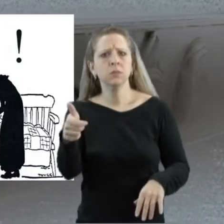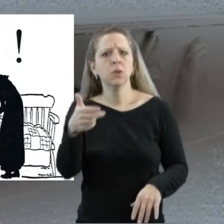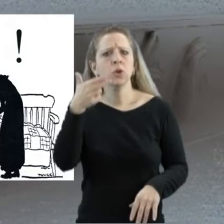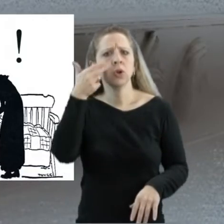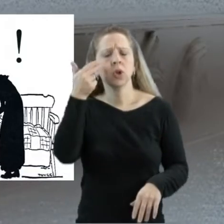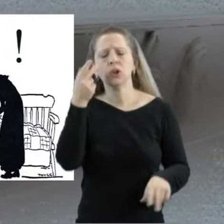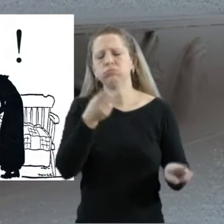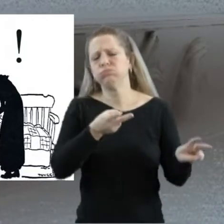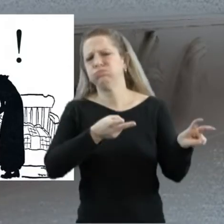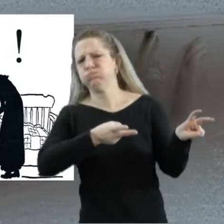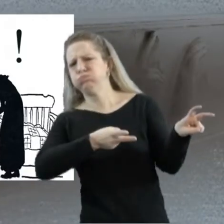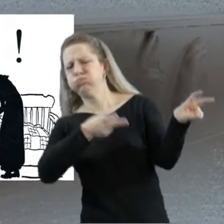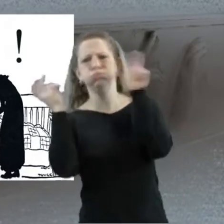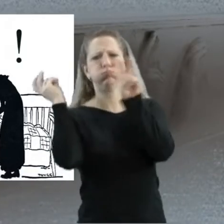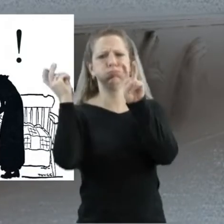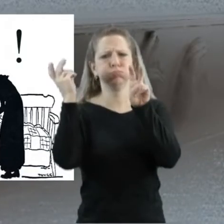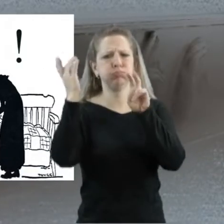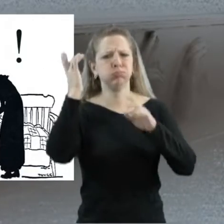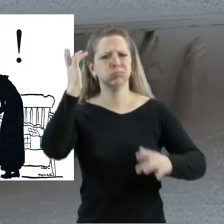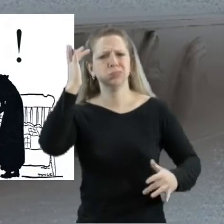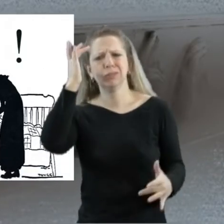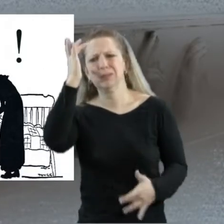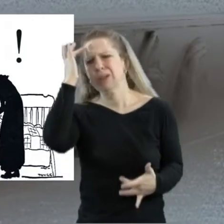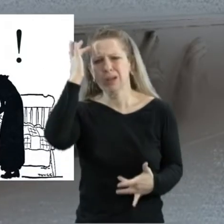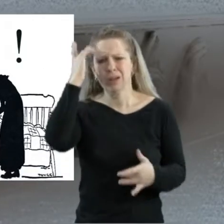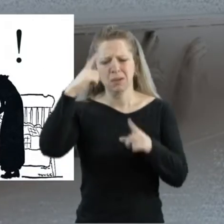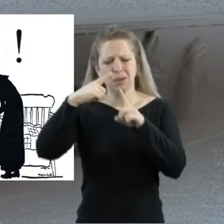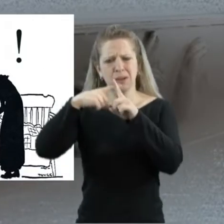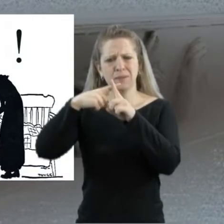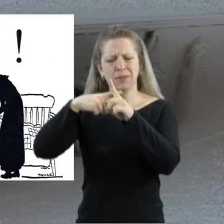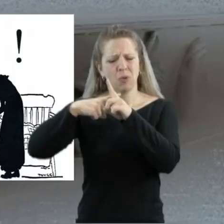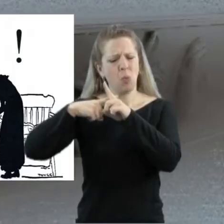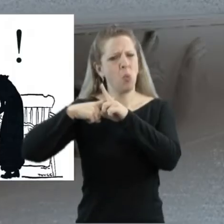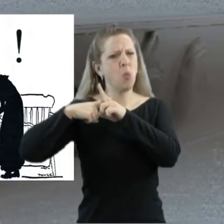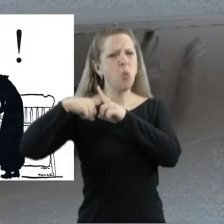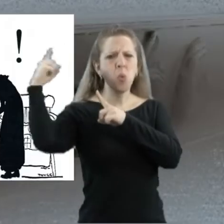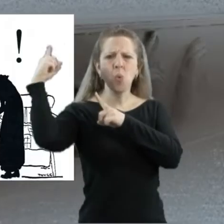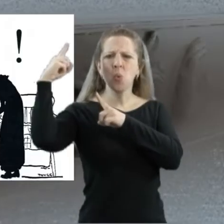After his fall, Clerc became very sick. He had a high fever.